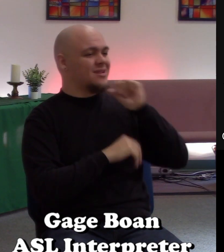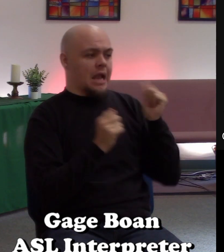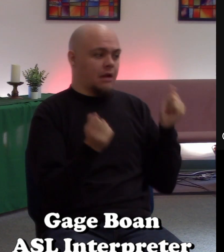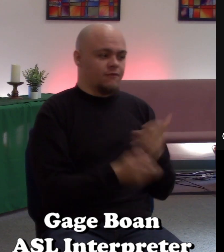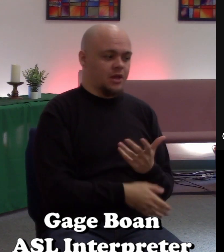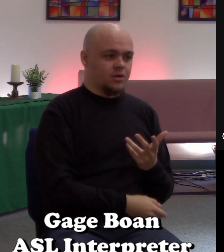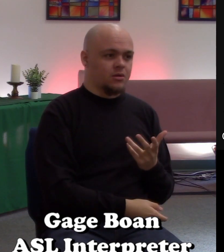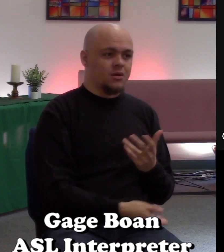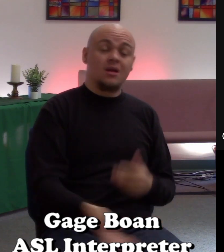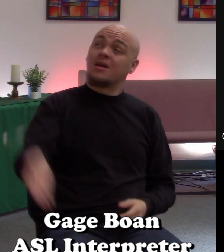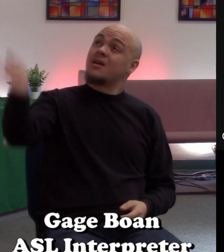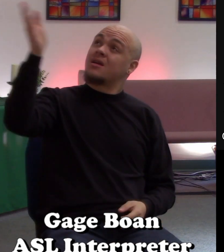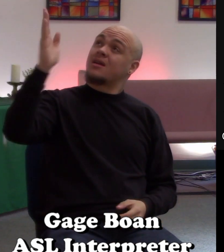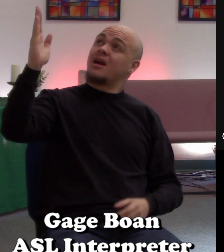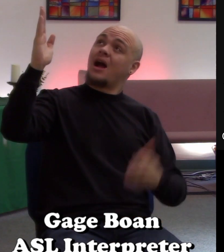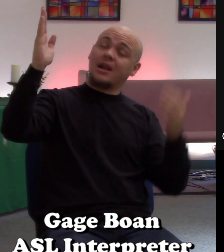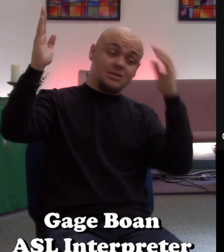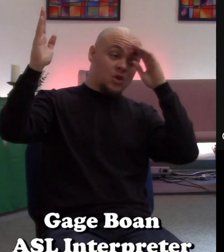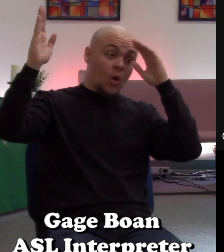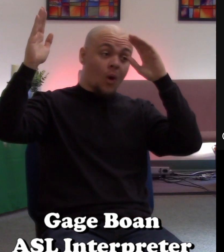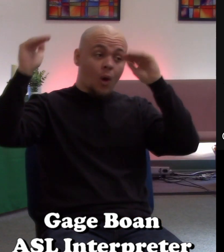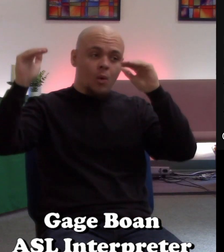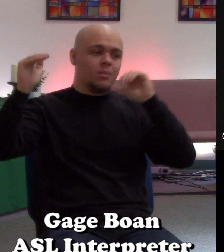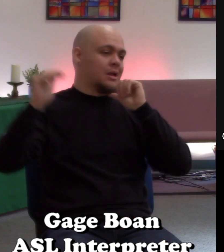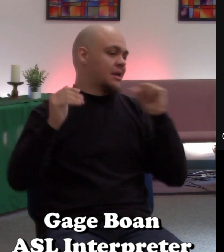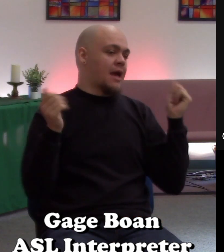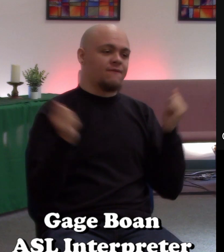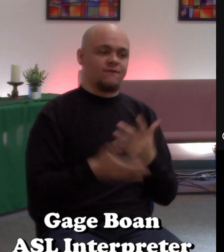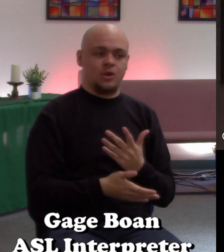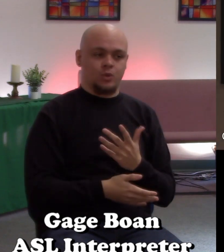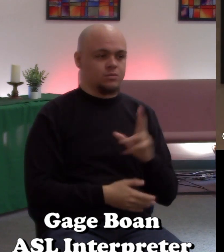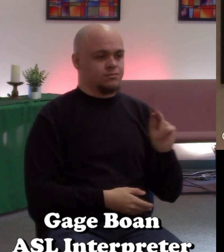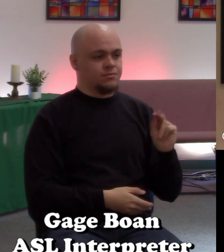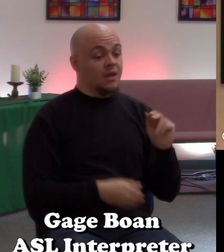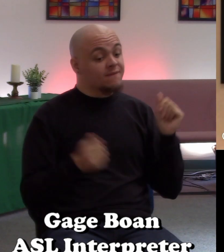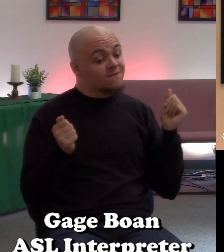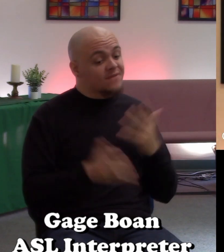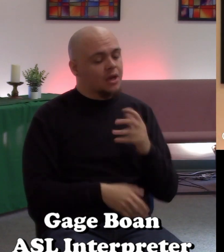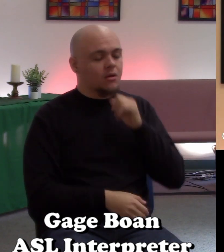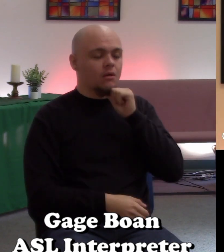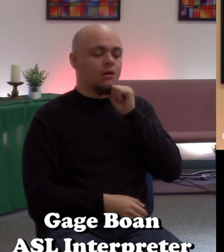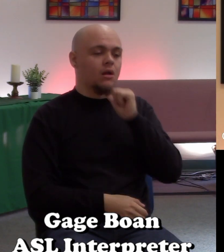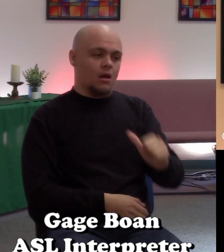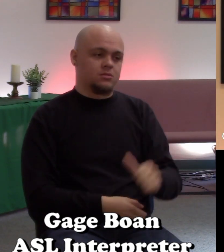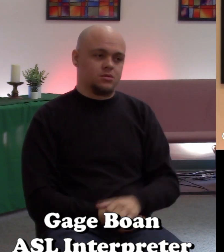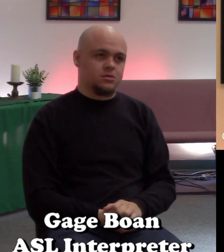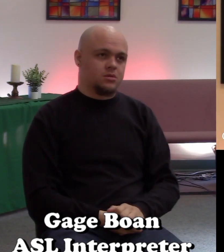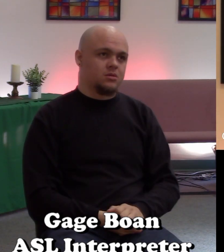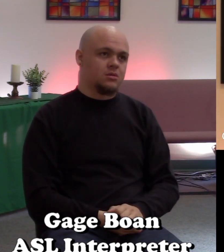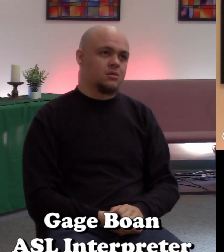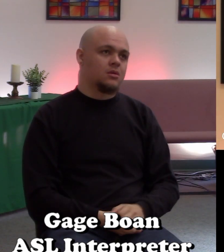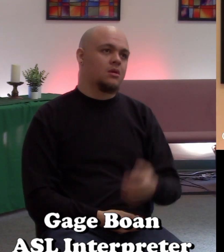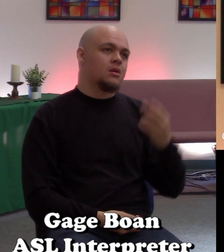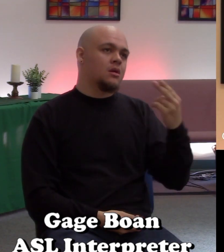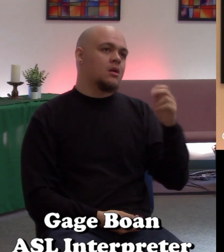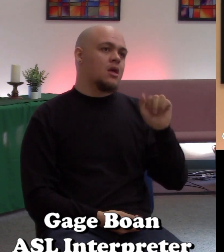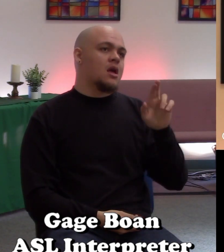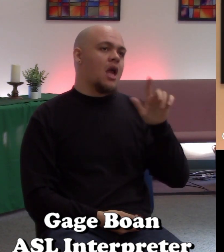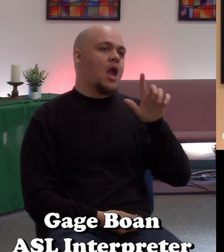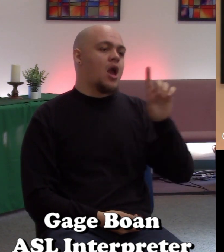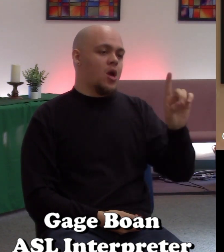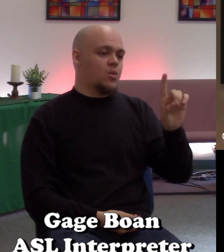and a future. God is a God of hope, not a God of fear. Fear not.